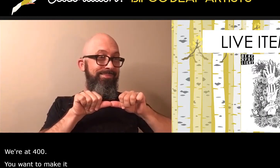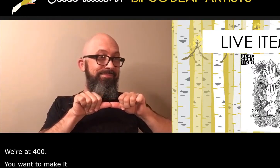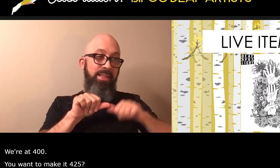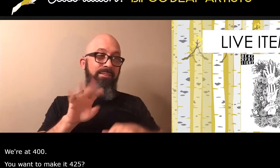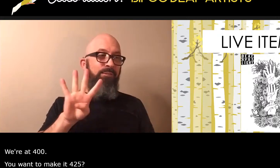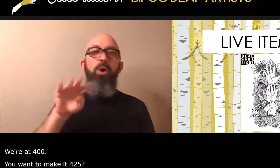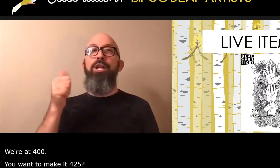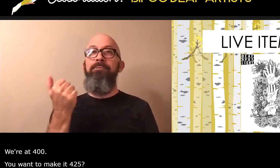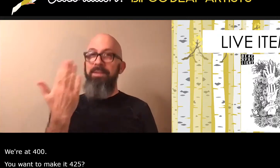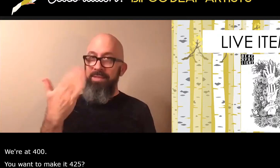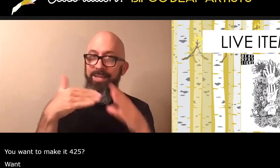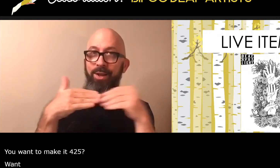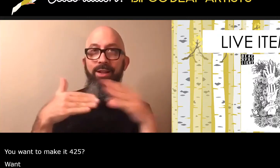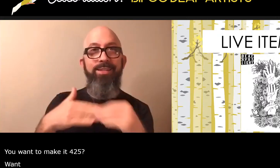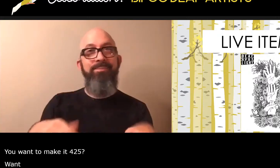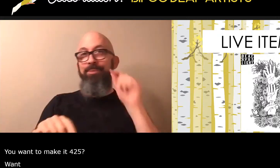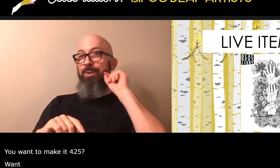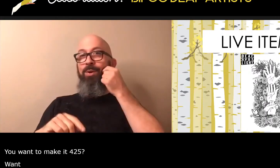Want to keep it going?